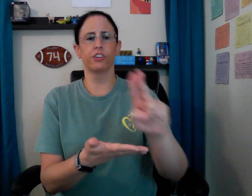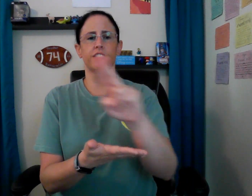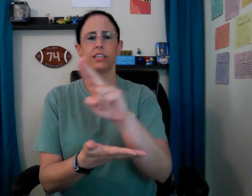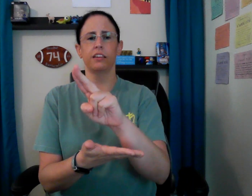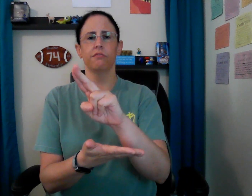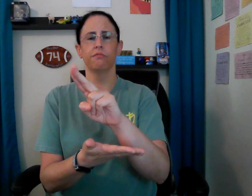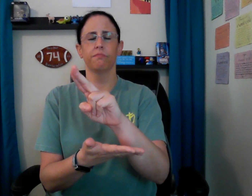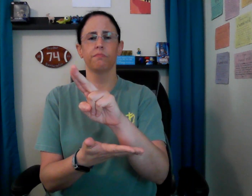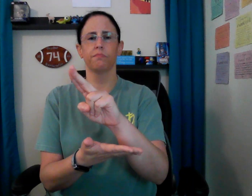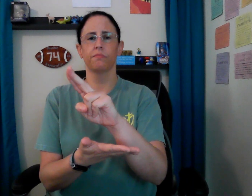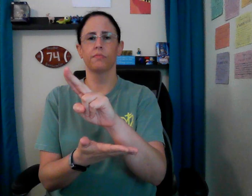university,